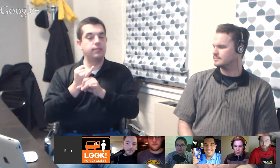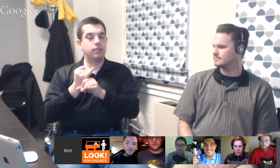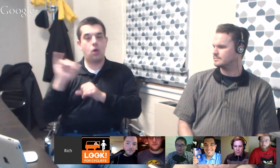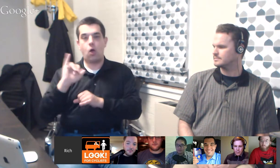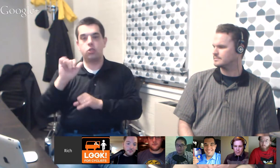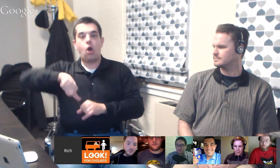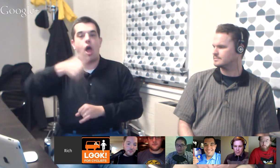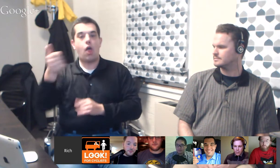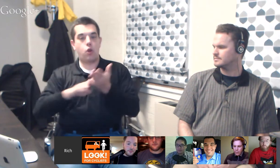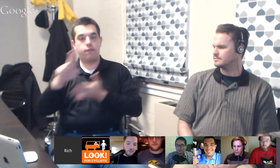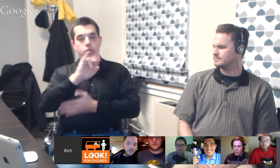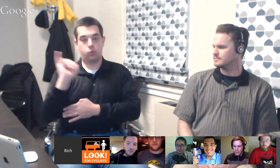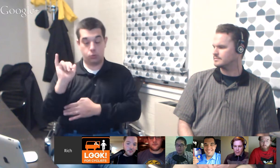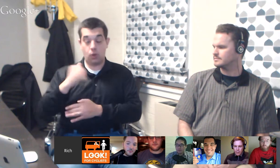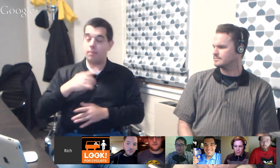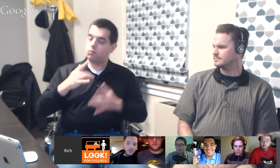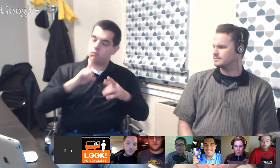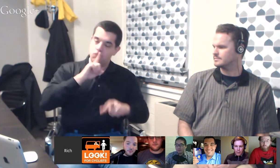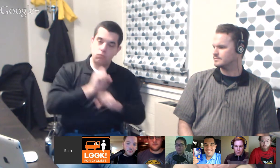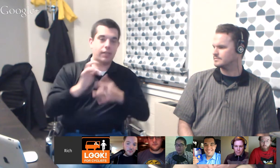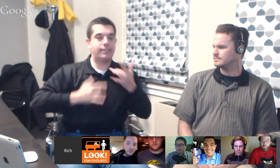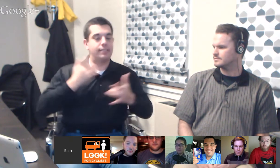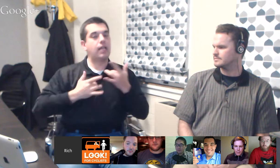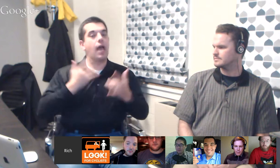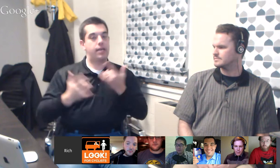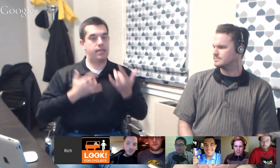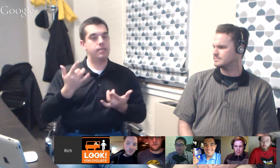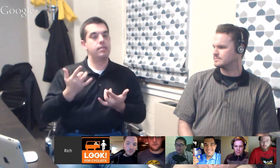other universities. So I'm really excited to,